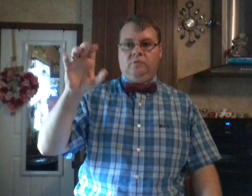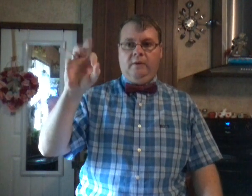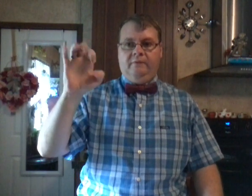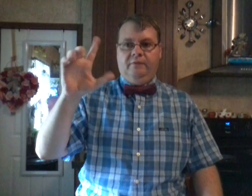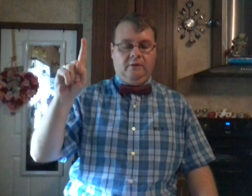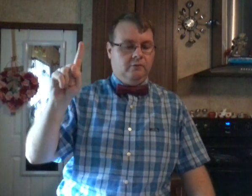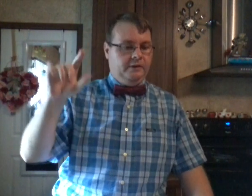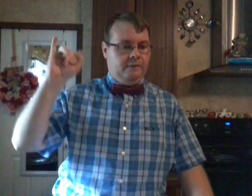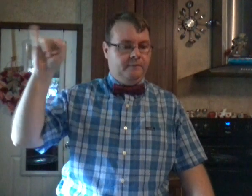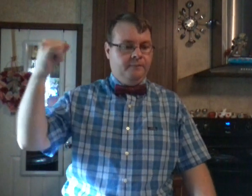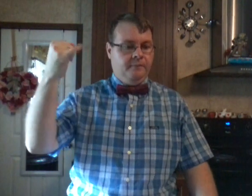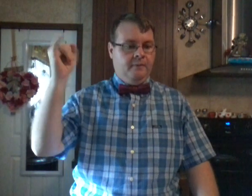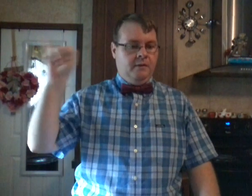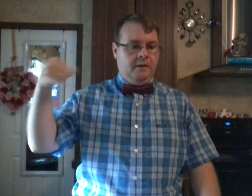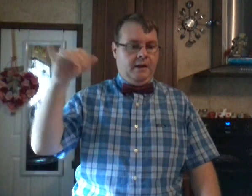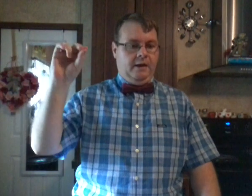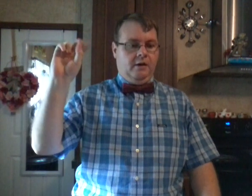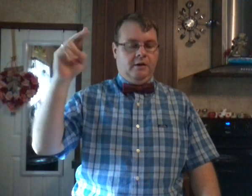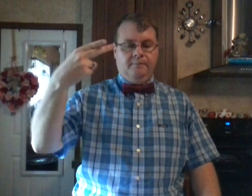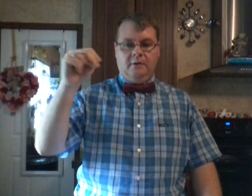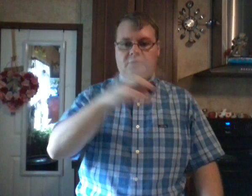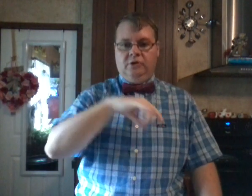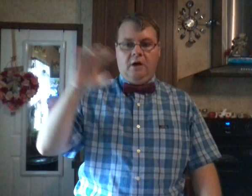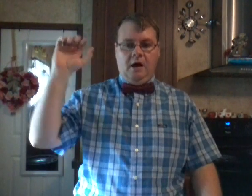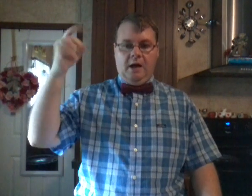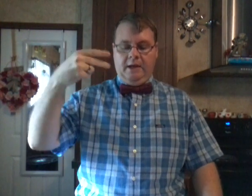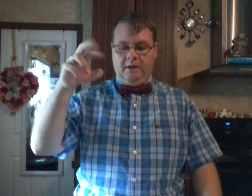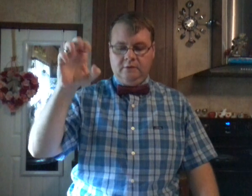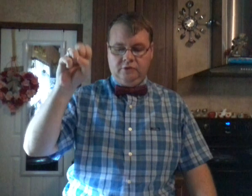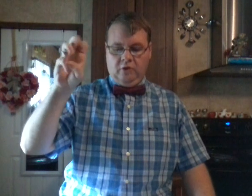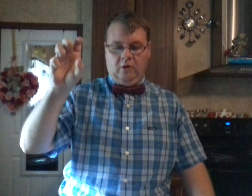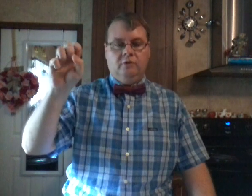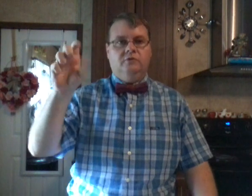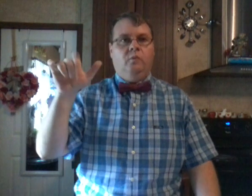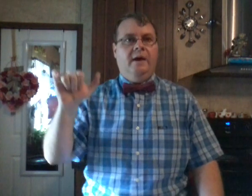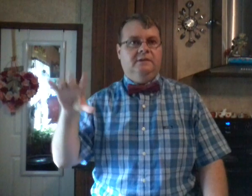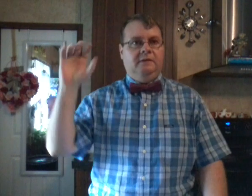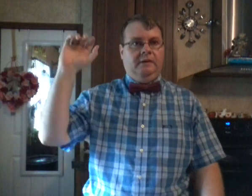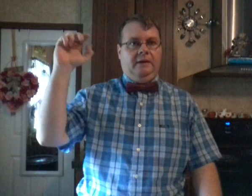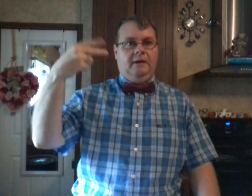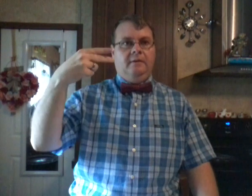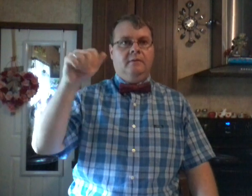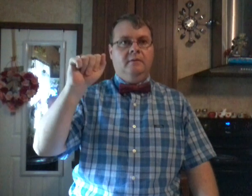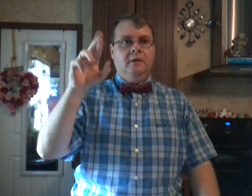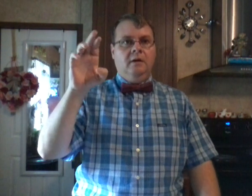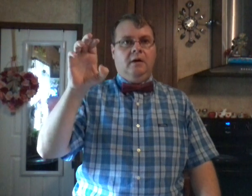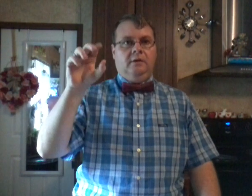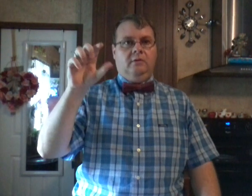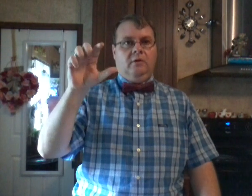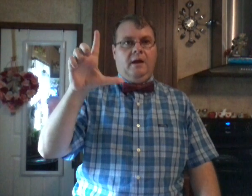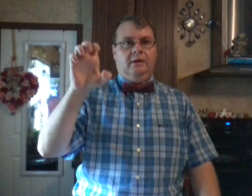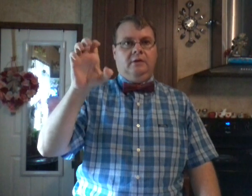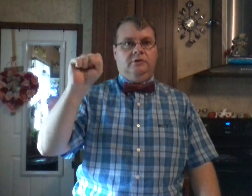Whitefield, and, and, uh, John, and Charles Wesley, and, uh, you know, like, uh,